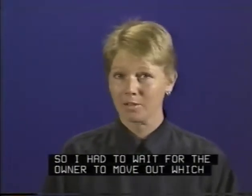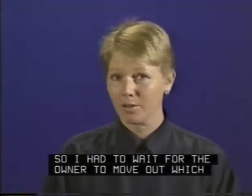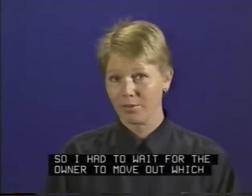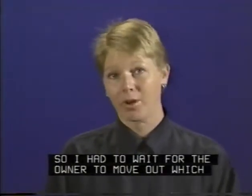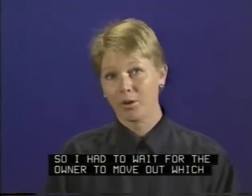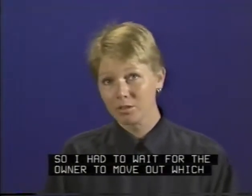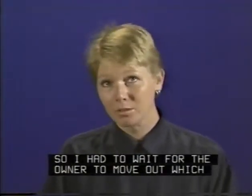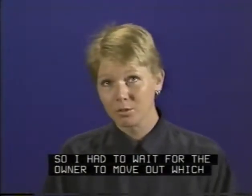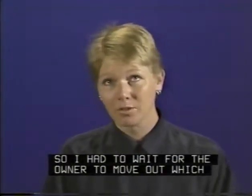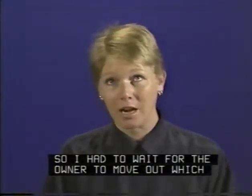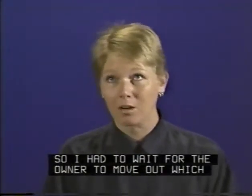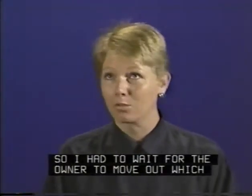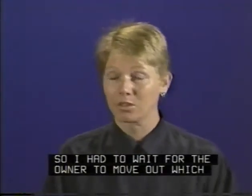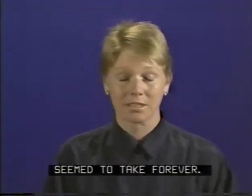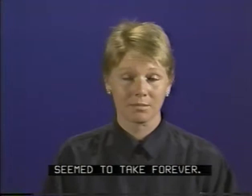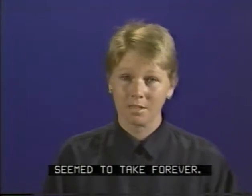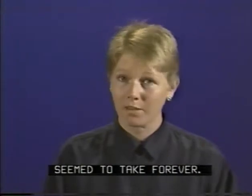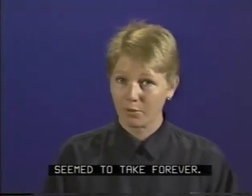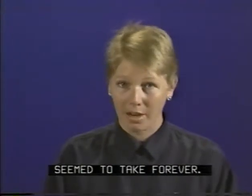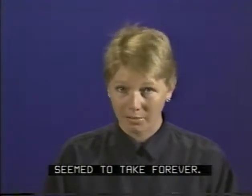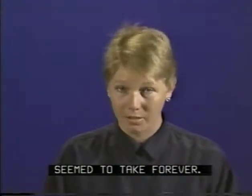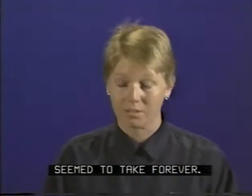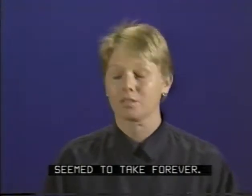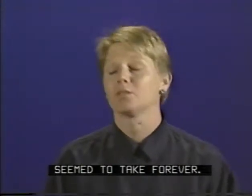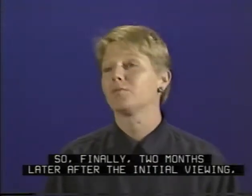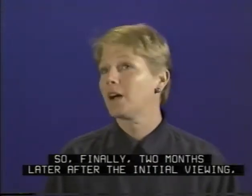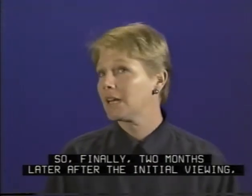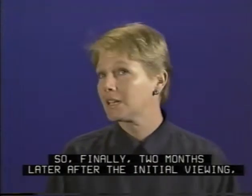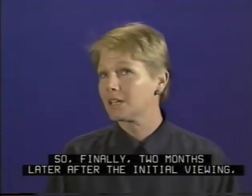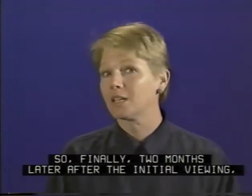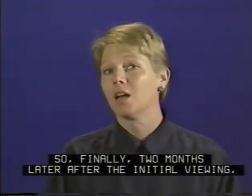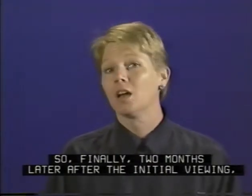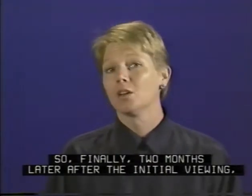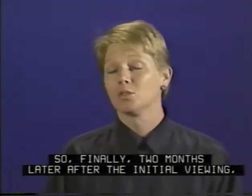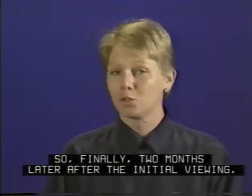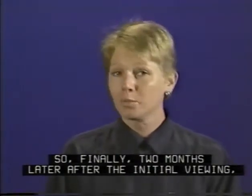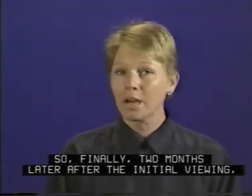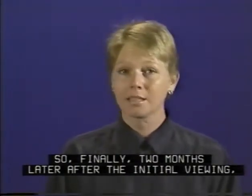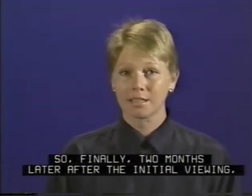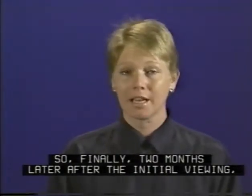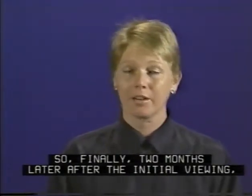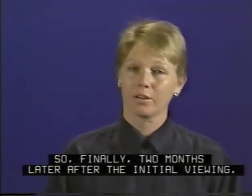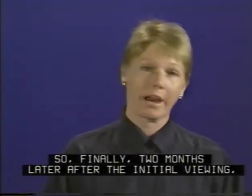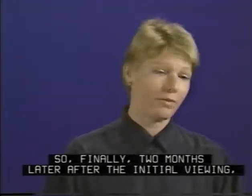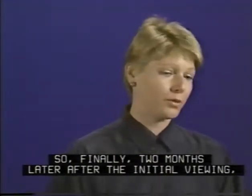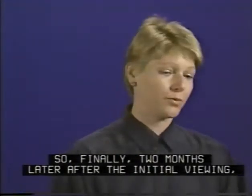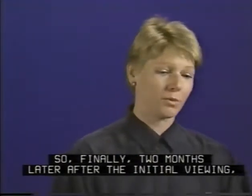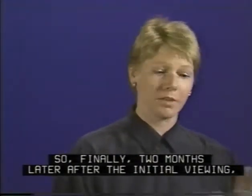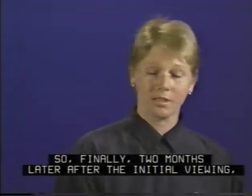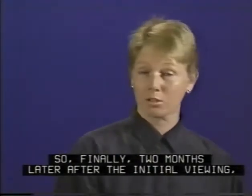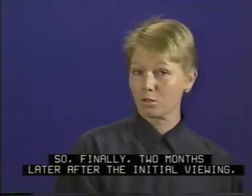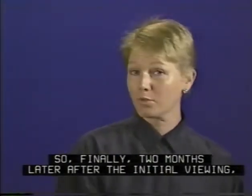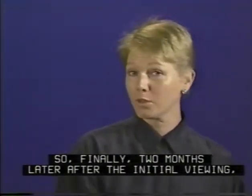wait for the owner to move out, which seemed to take forever. So finally, 2 months later, after from the initial